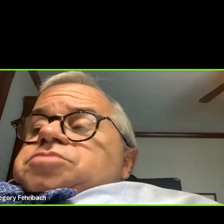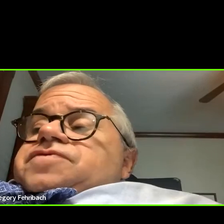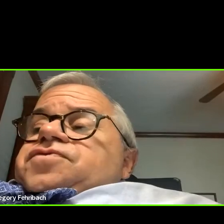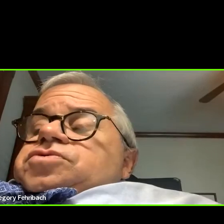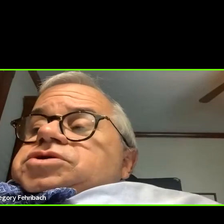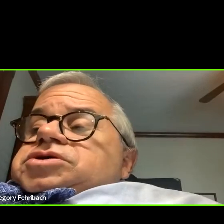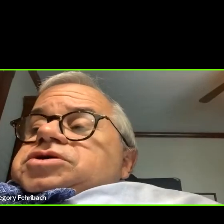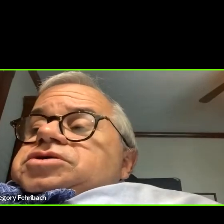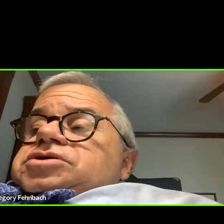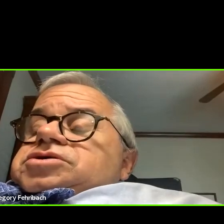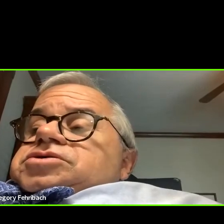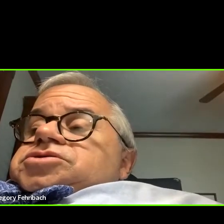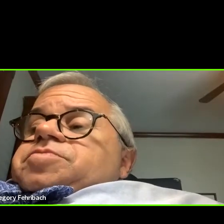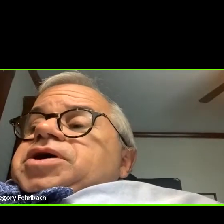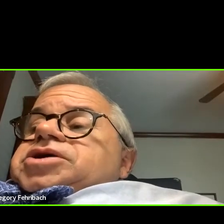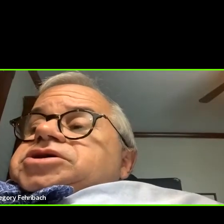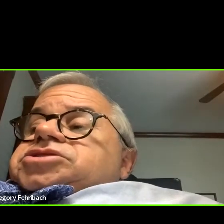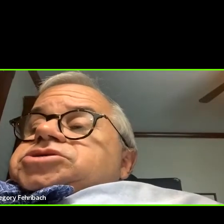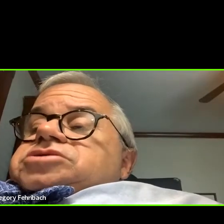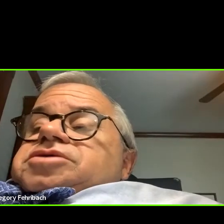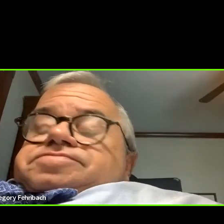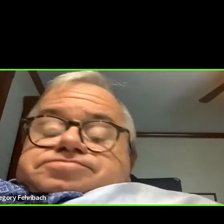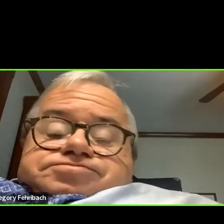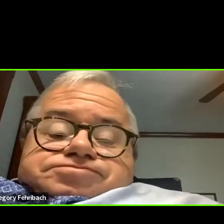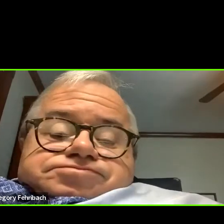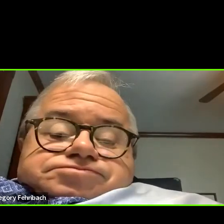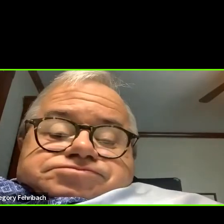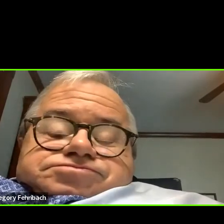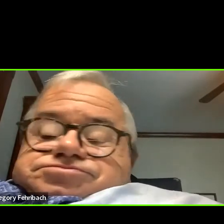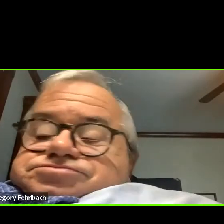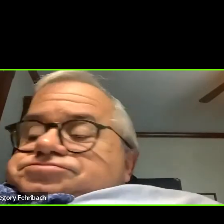needs to come before the body at this time?